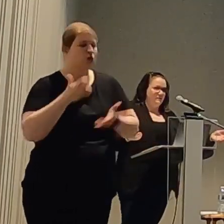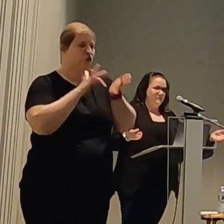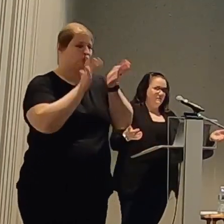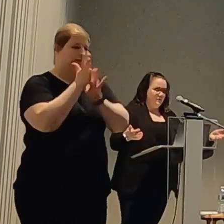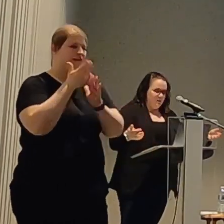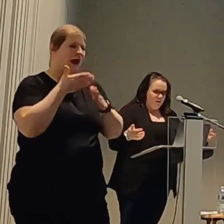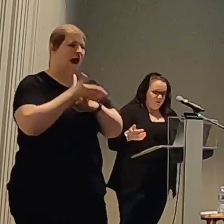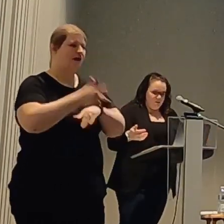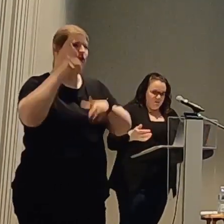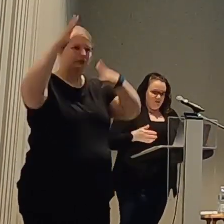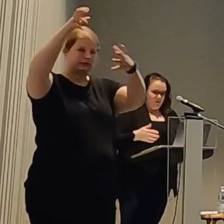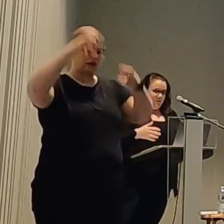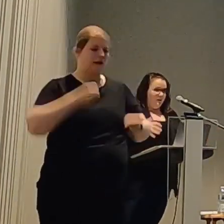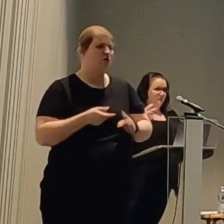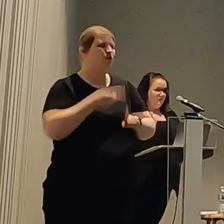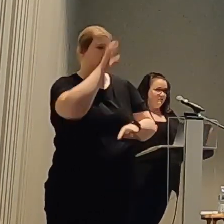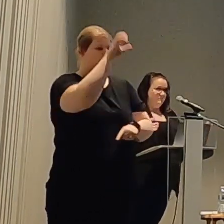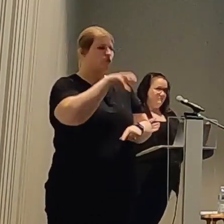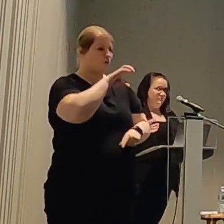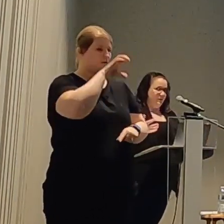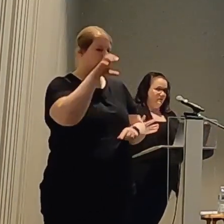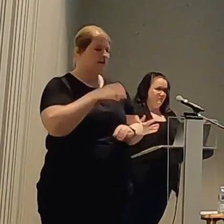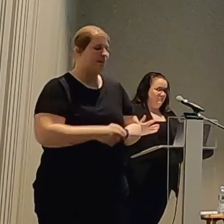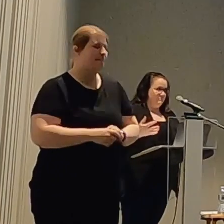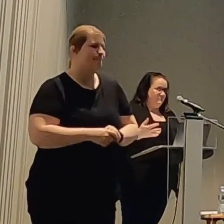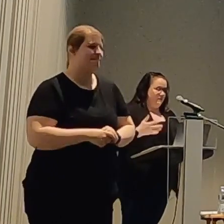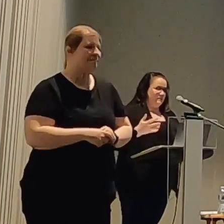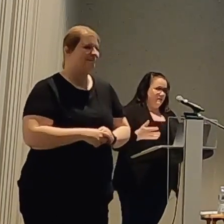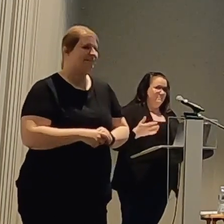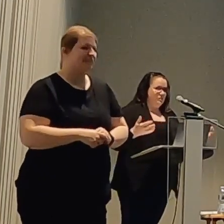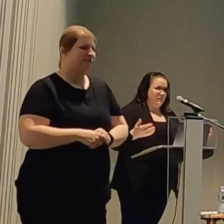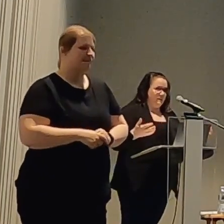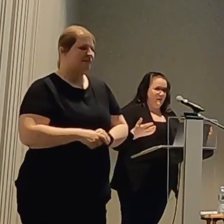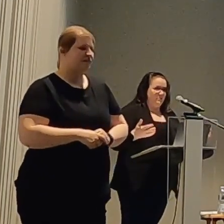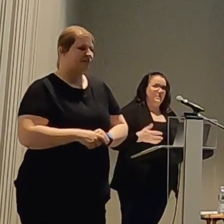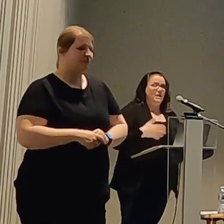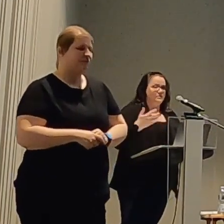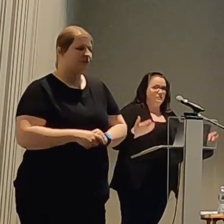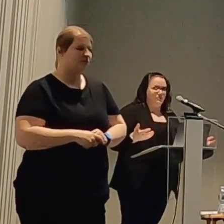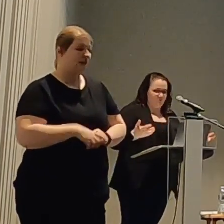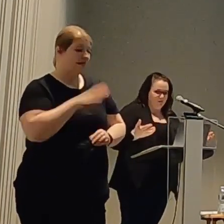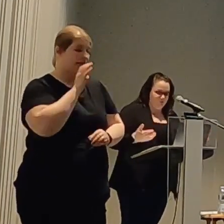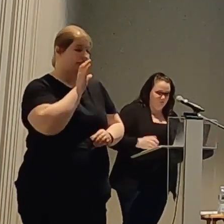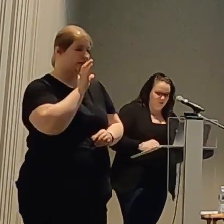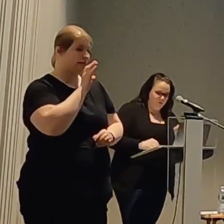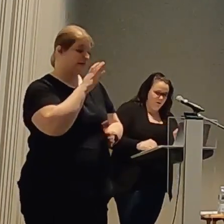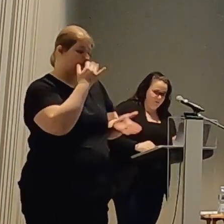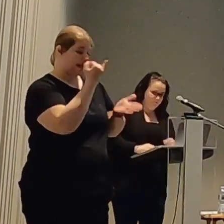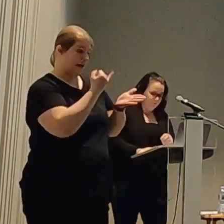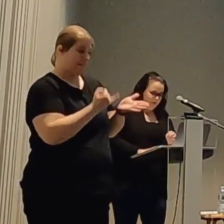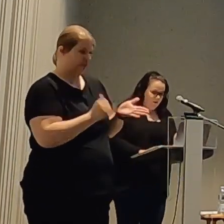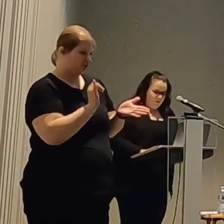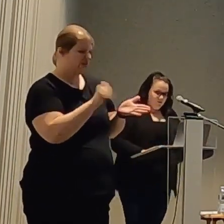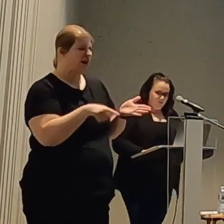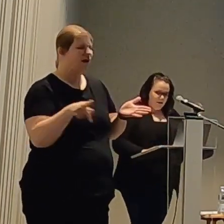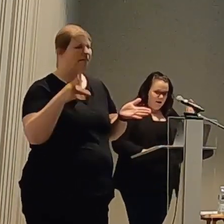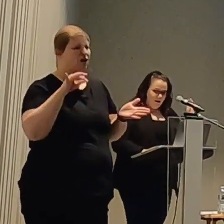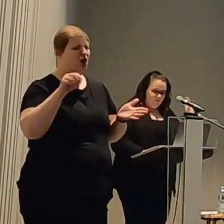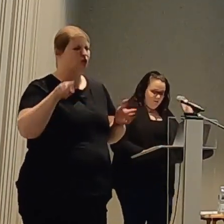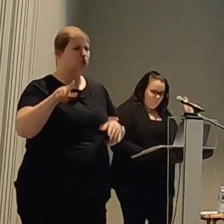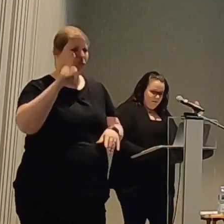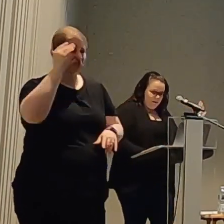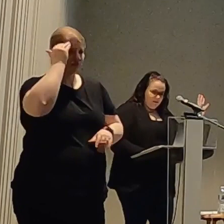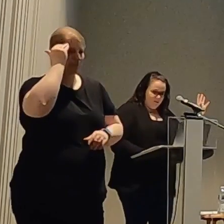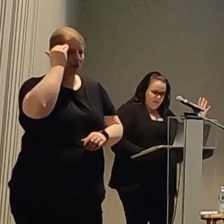the cross. So, and where an image like that, Picasso would have been familiar with. So